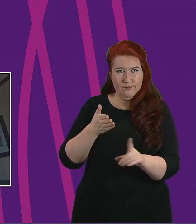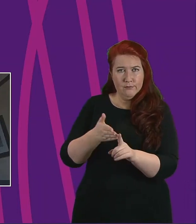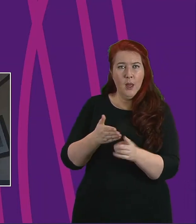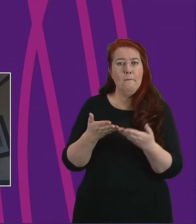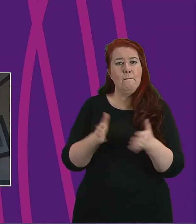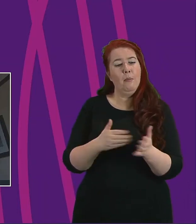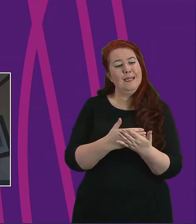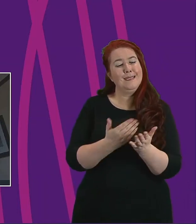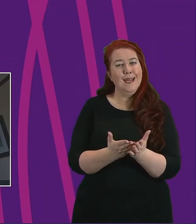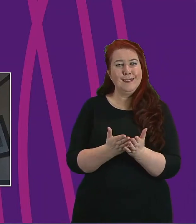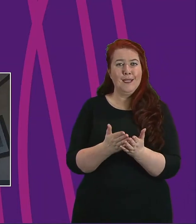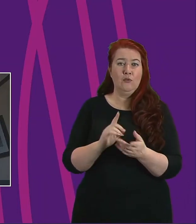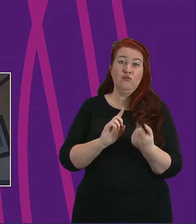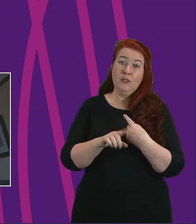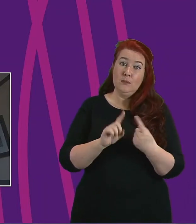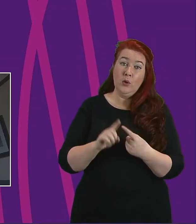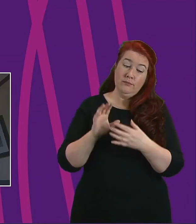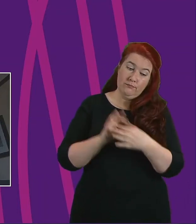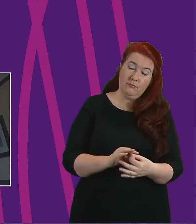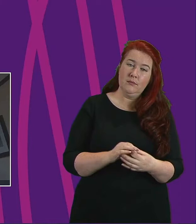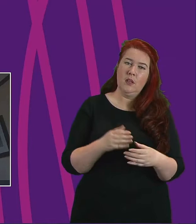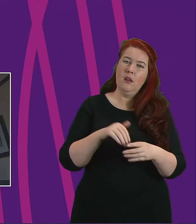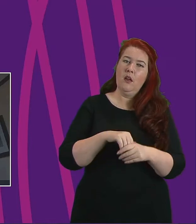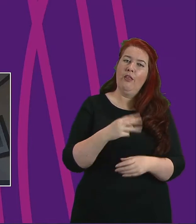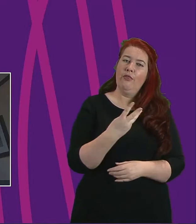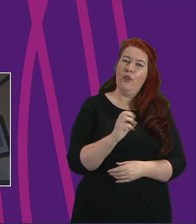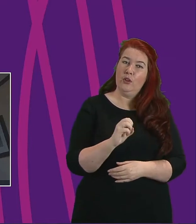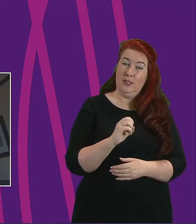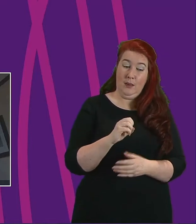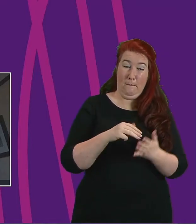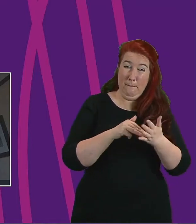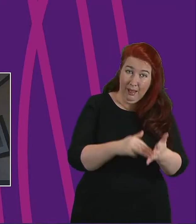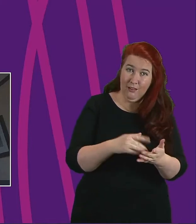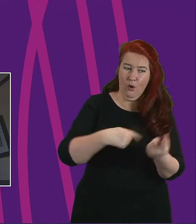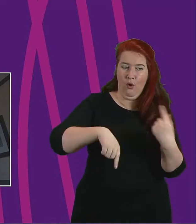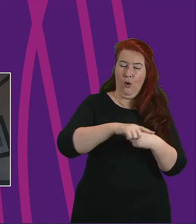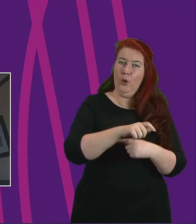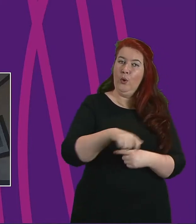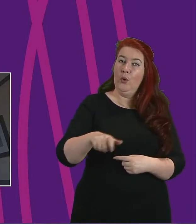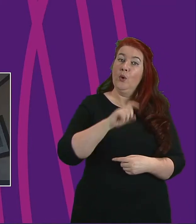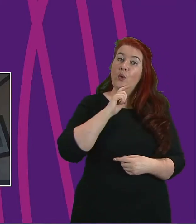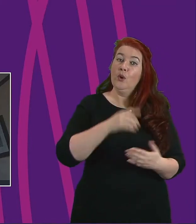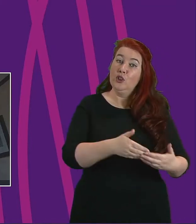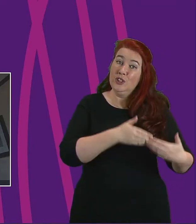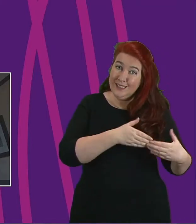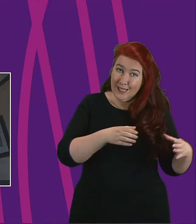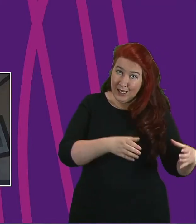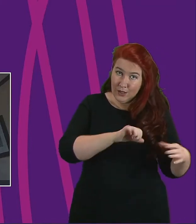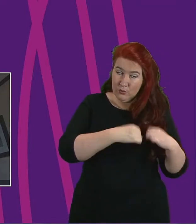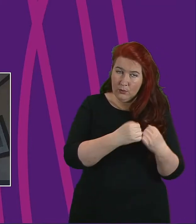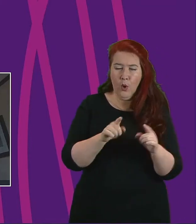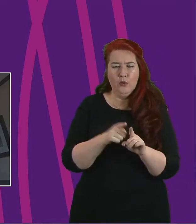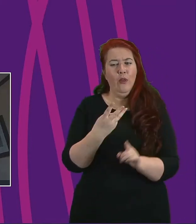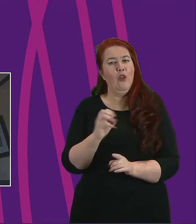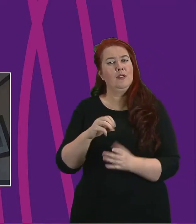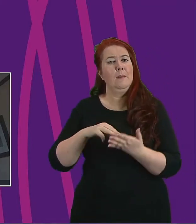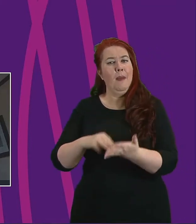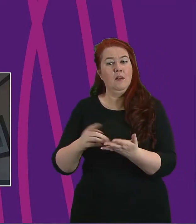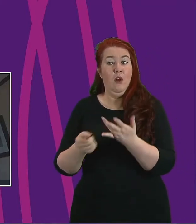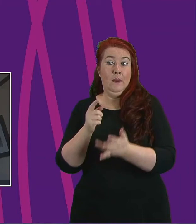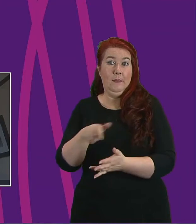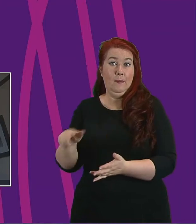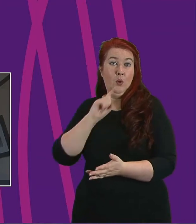response to support food access, and that includes 30 million for the National Shielding Programme and 30 million to local authorities for others who are at